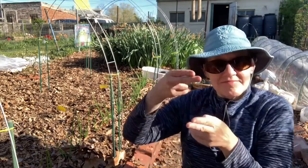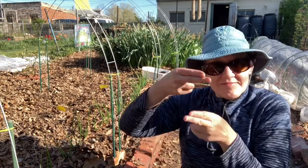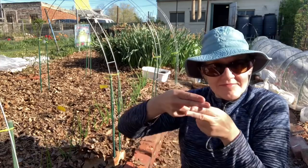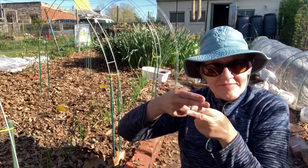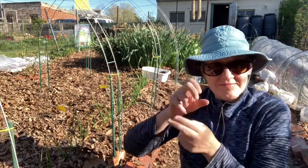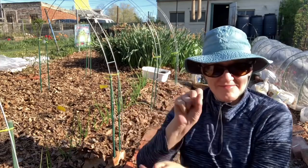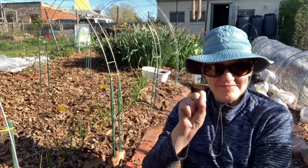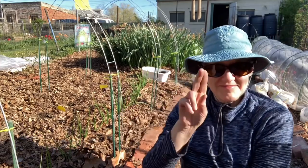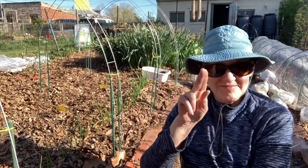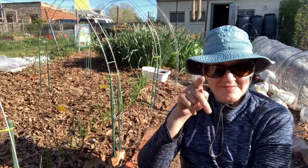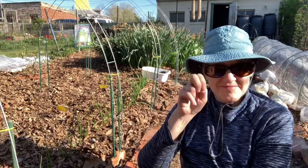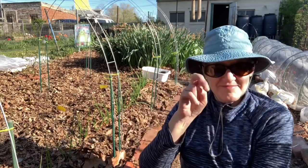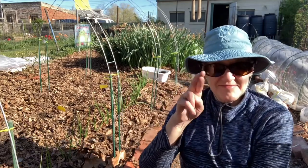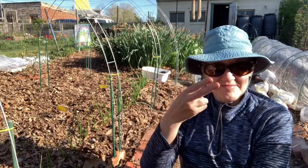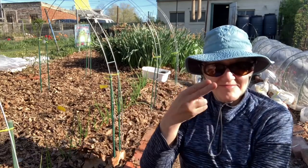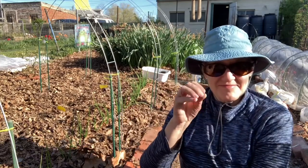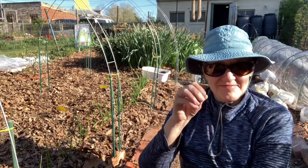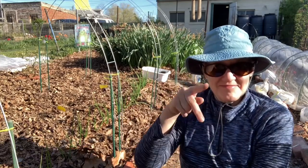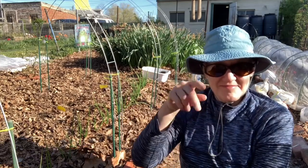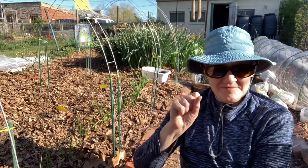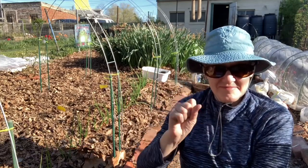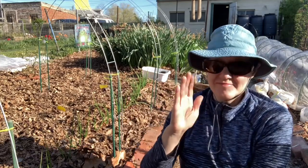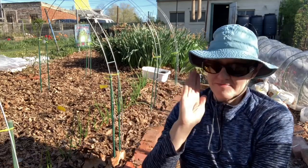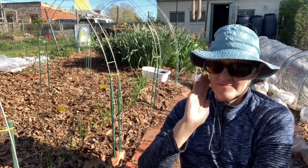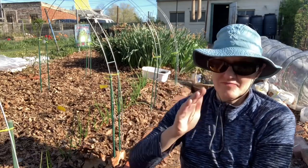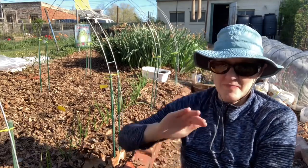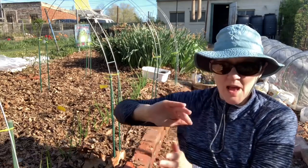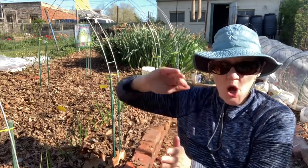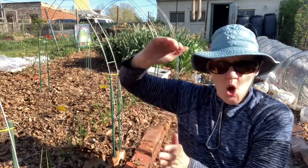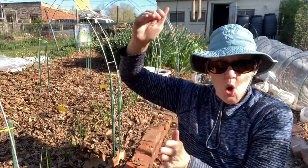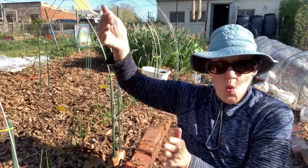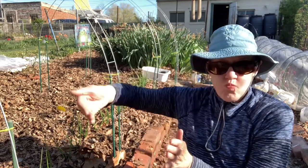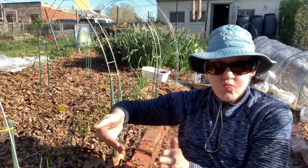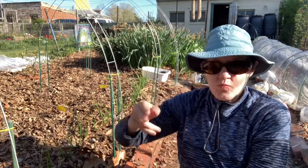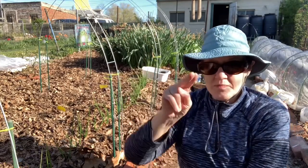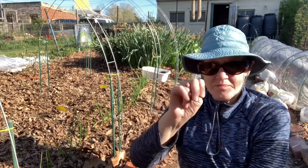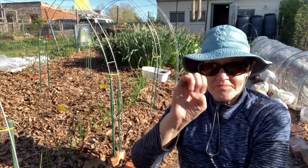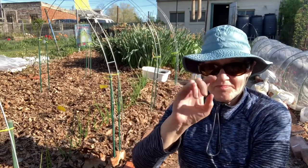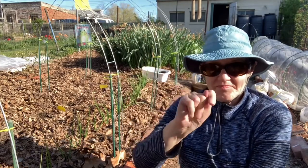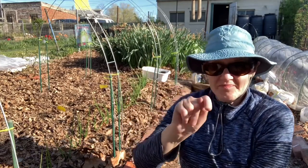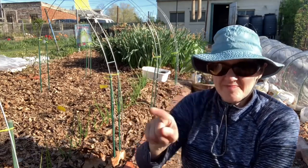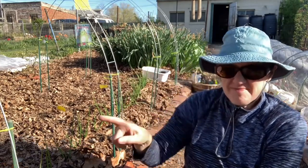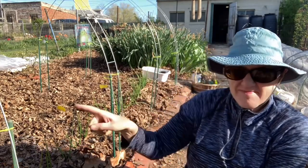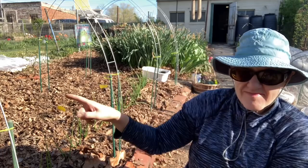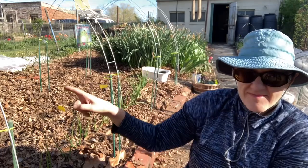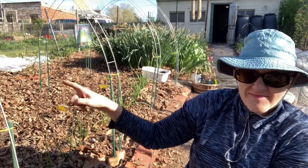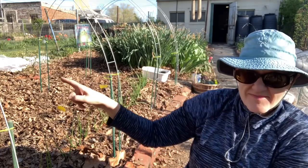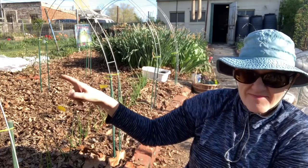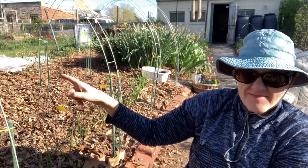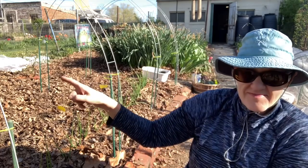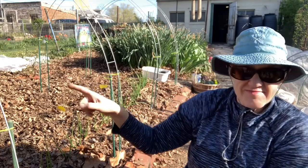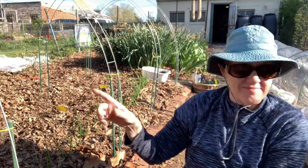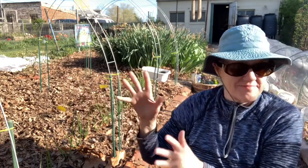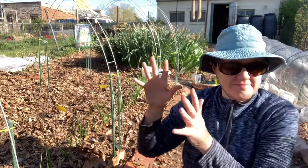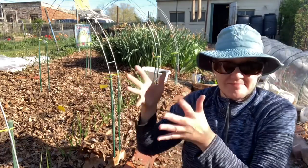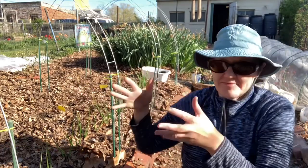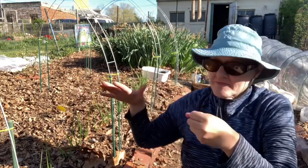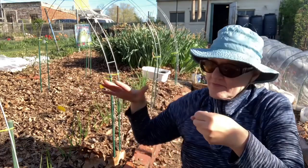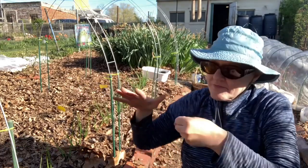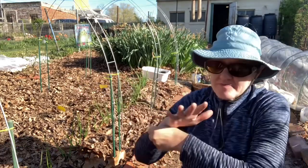really tall. They're called super hoops. And I'm going to cover this with some netting. It's right back there.